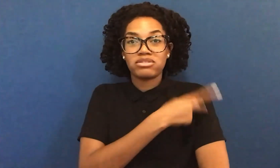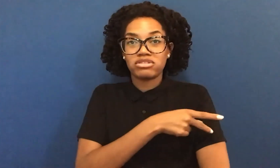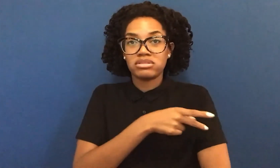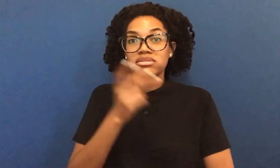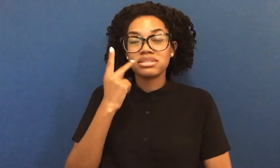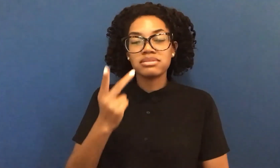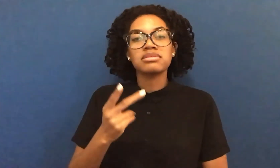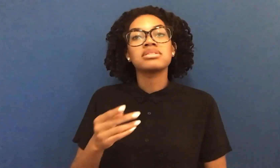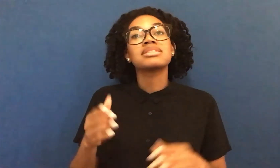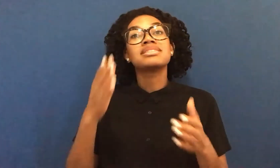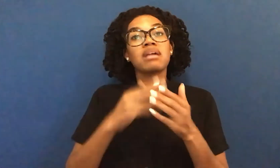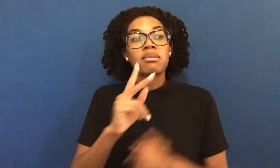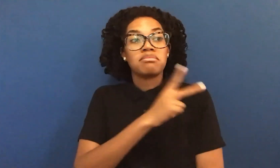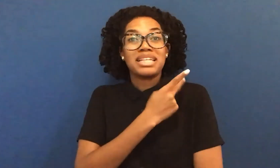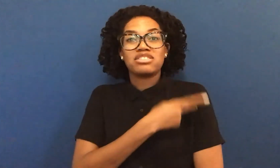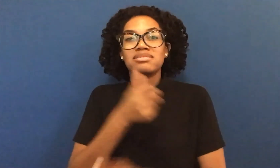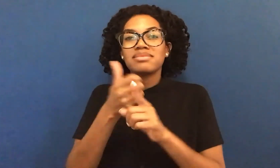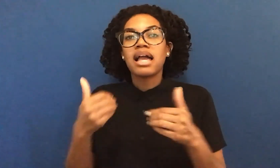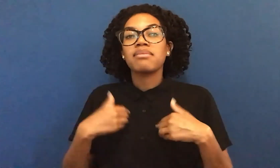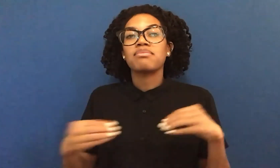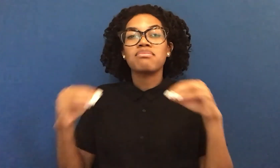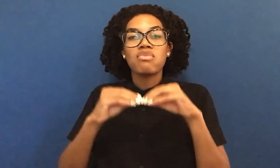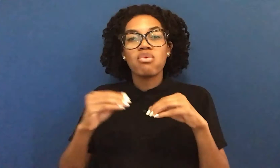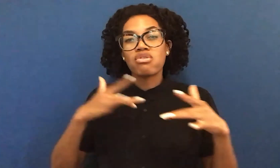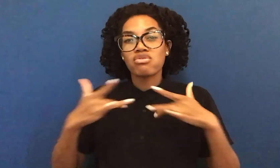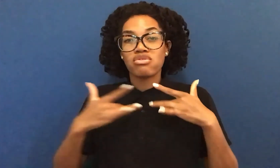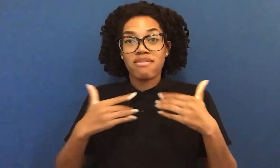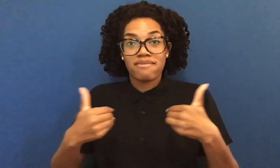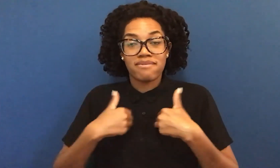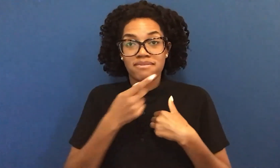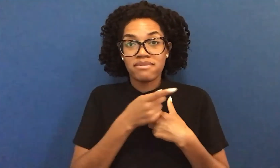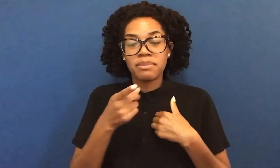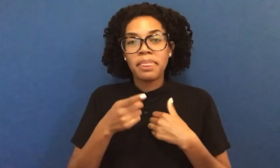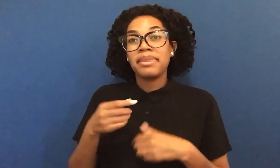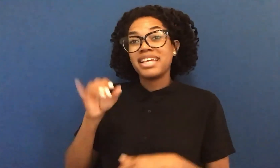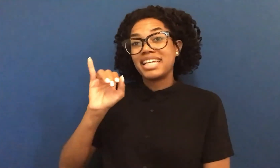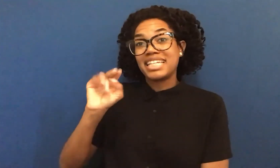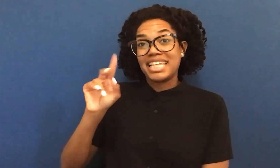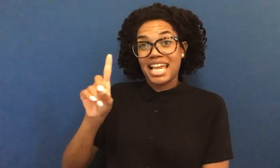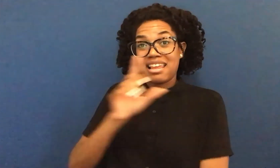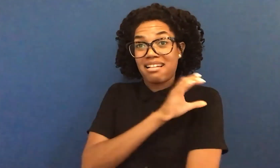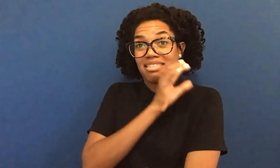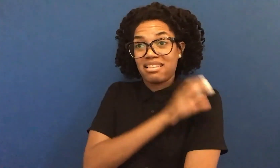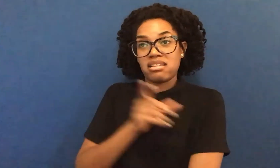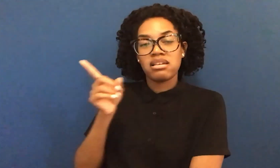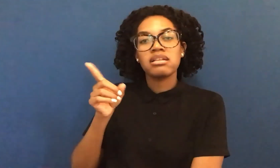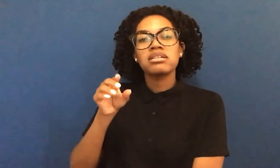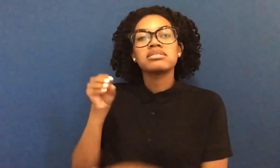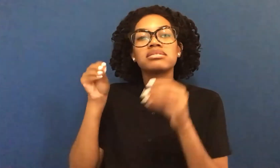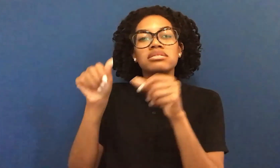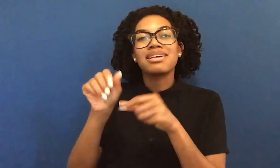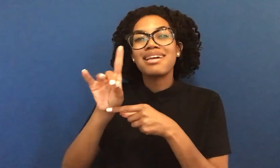in some areas. And just last week, I heard from a clinic in Indiana that they're spending $80,000 a month